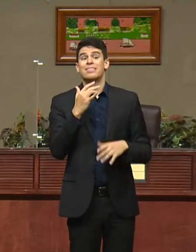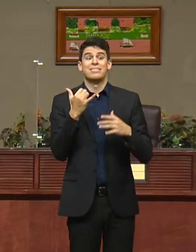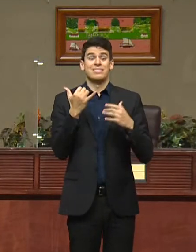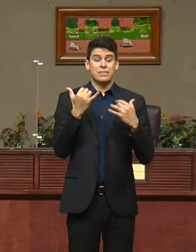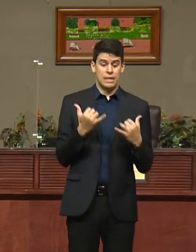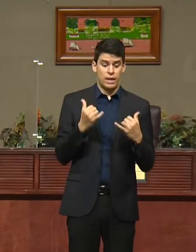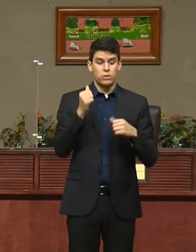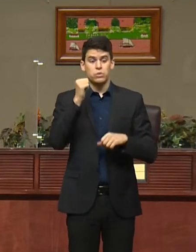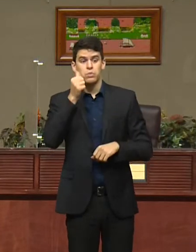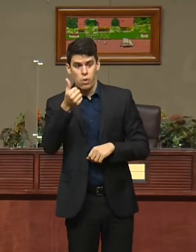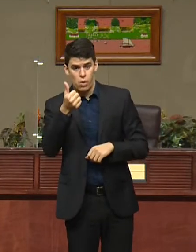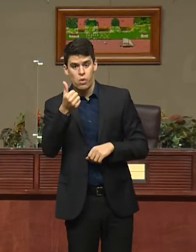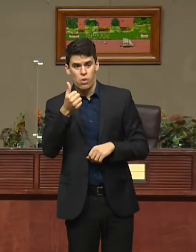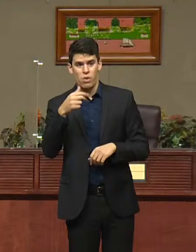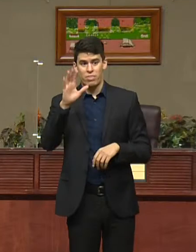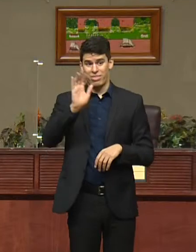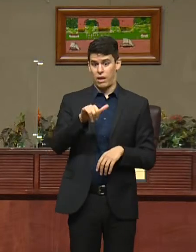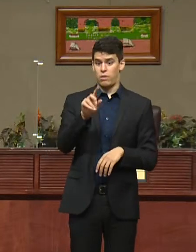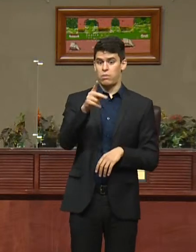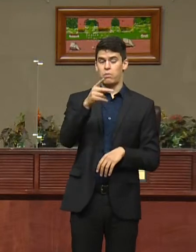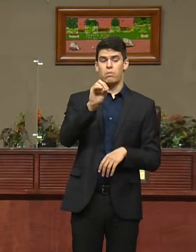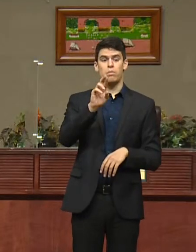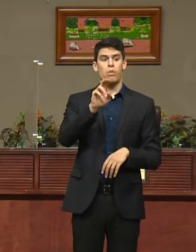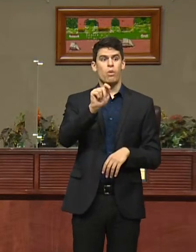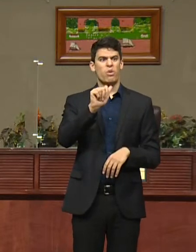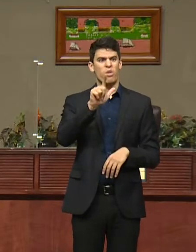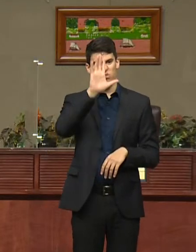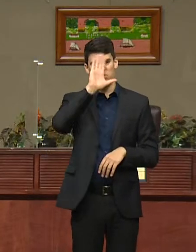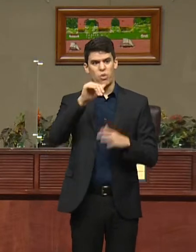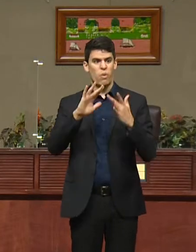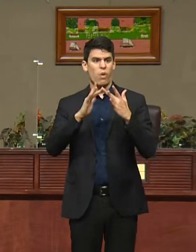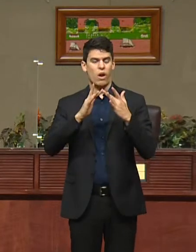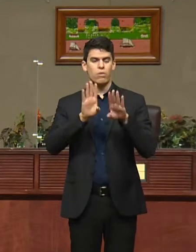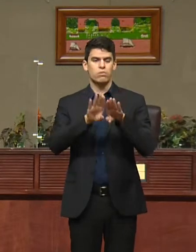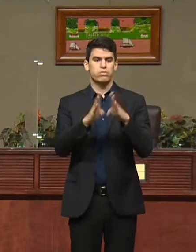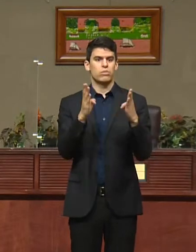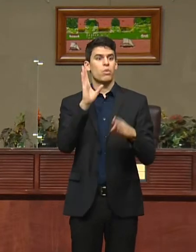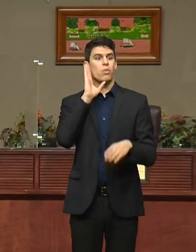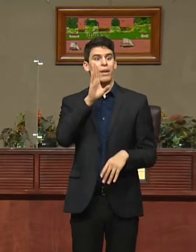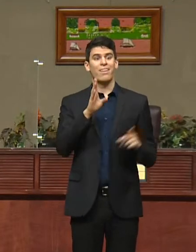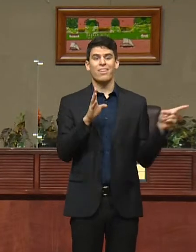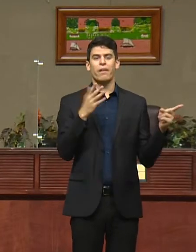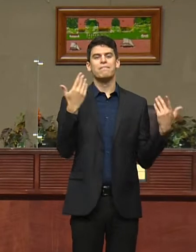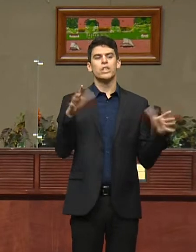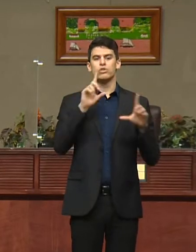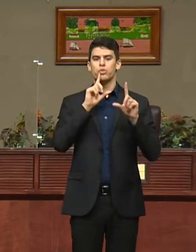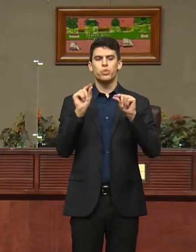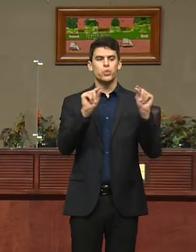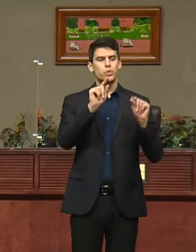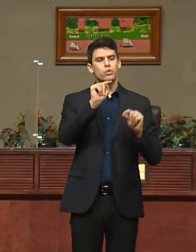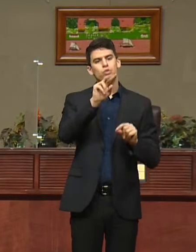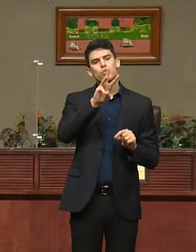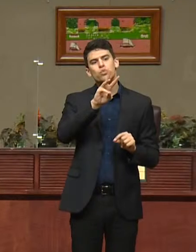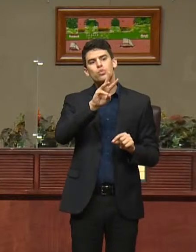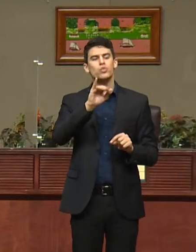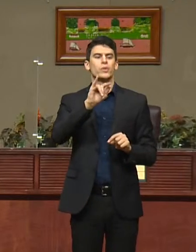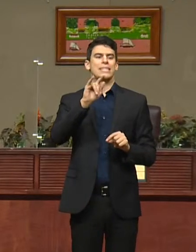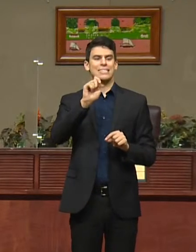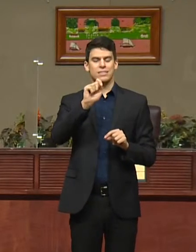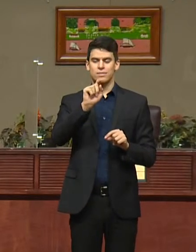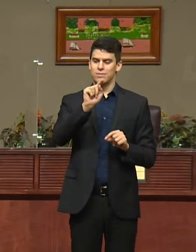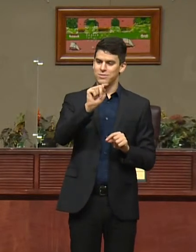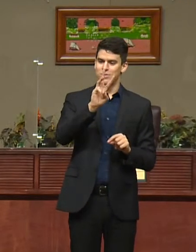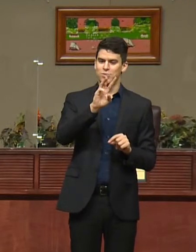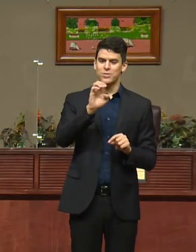going to open, or already open and already filled. The mayor sent a tweet today, and in 45 minutes, those appointments